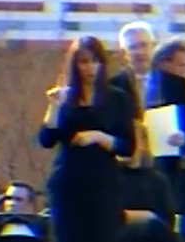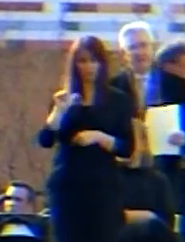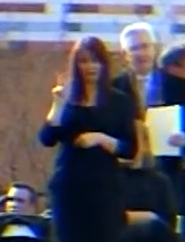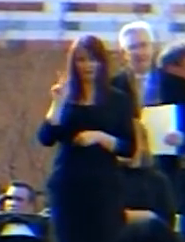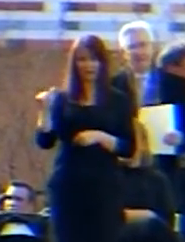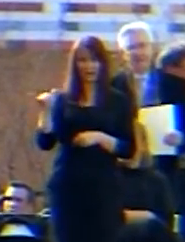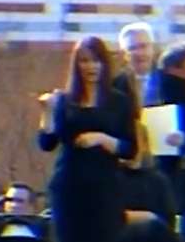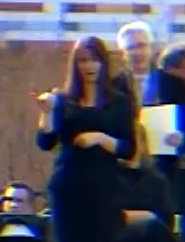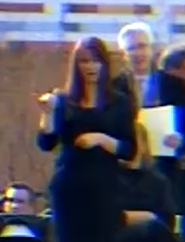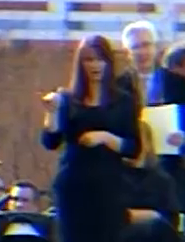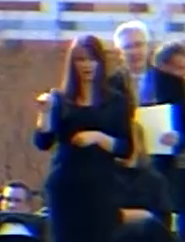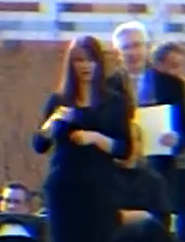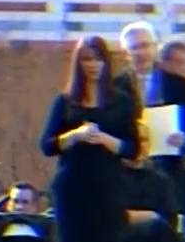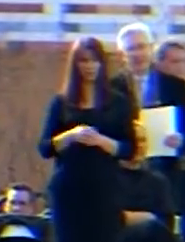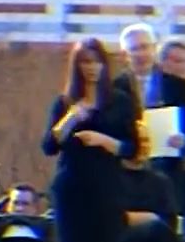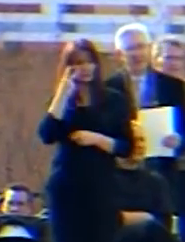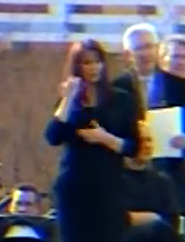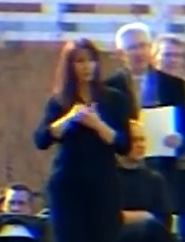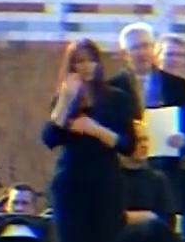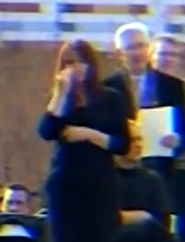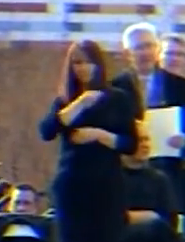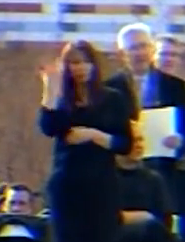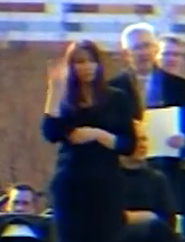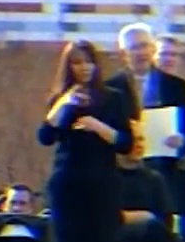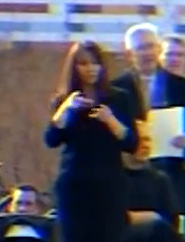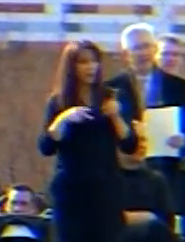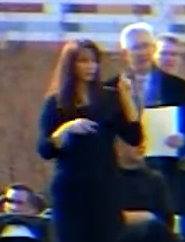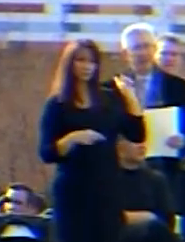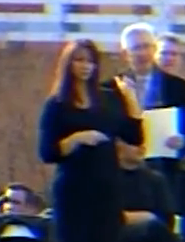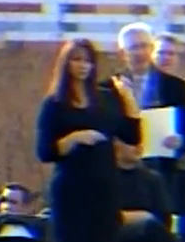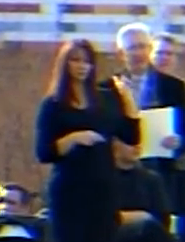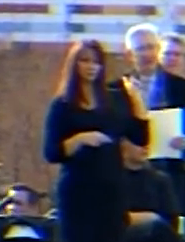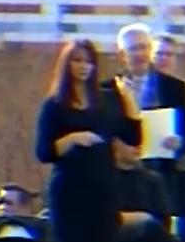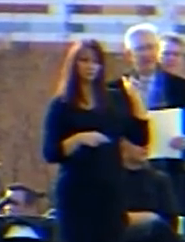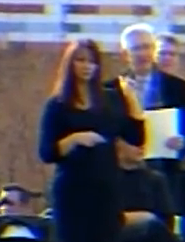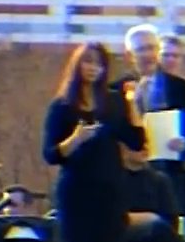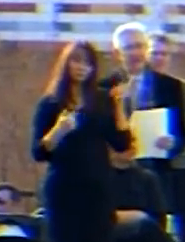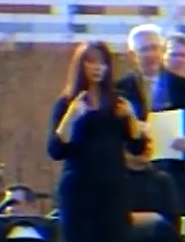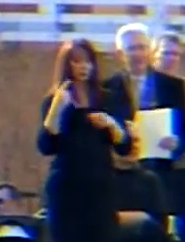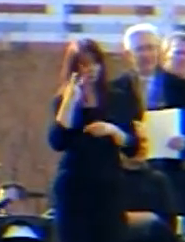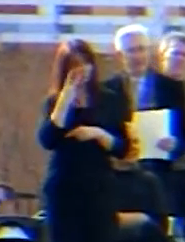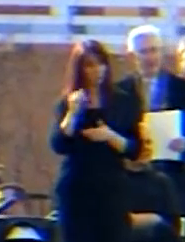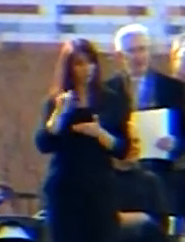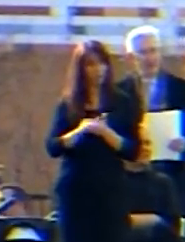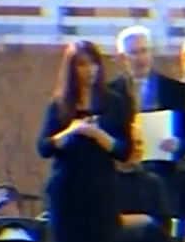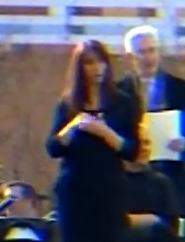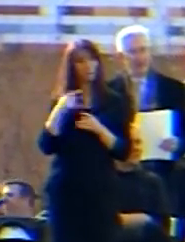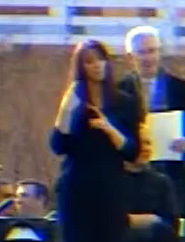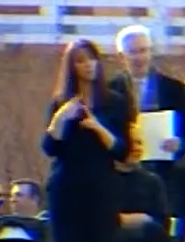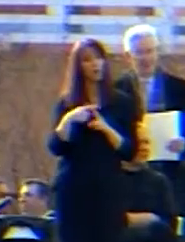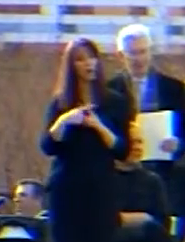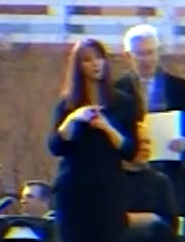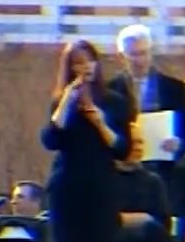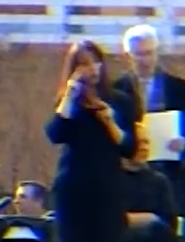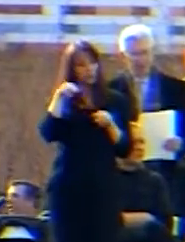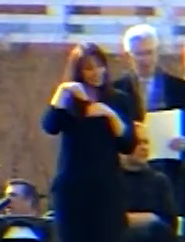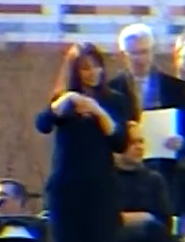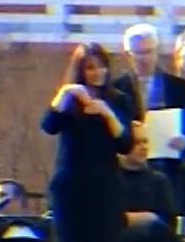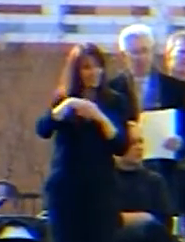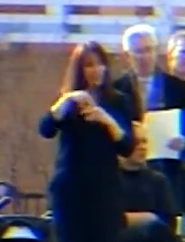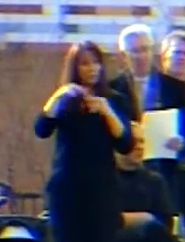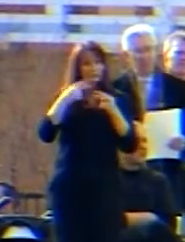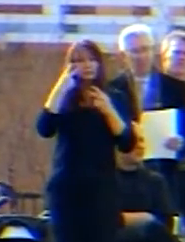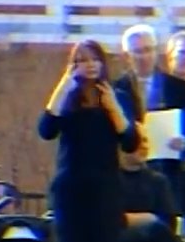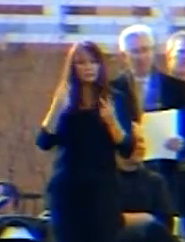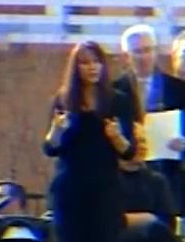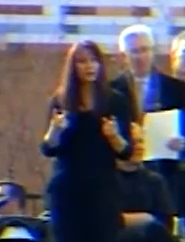here in Louisville, Kentucky, to see this beautiful facility. And not only to see the beautiful building, but to look inside